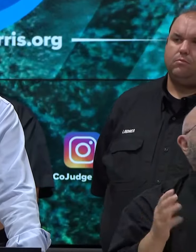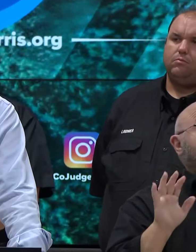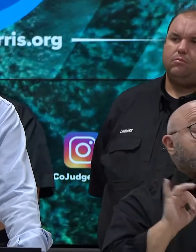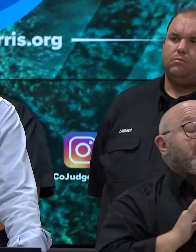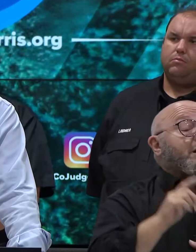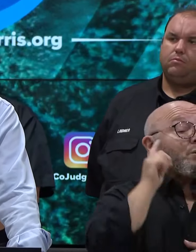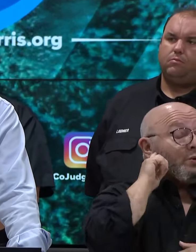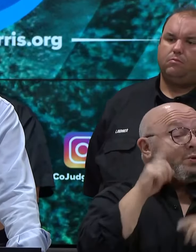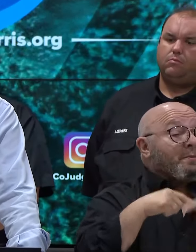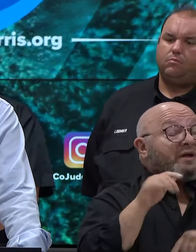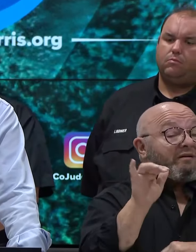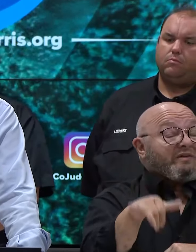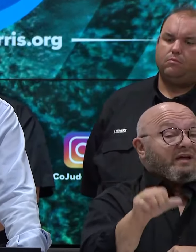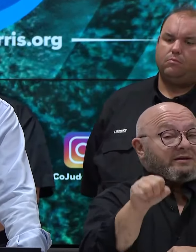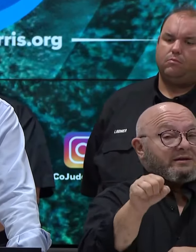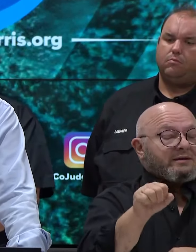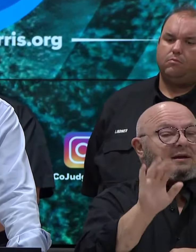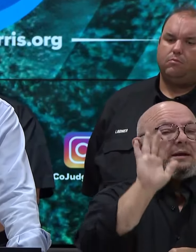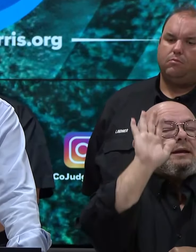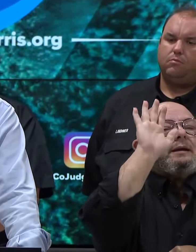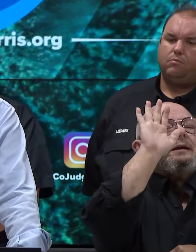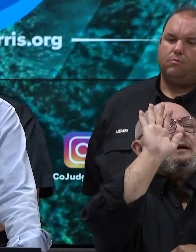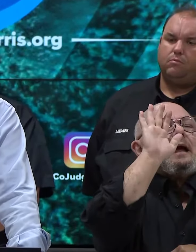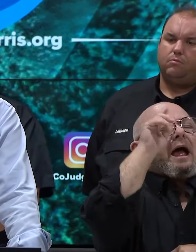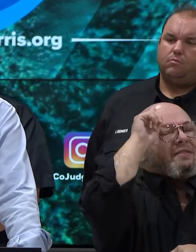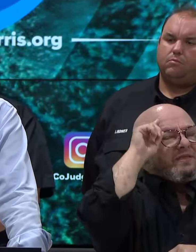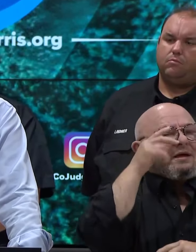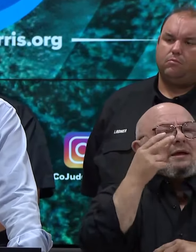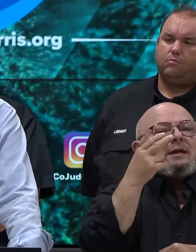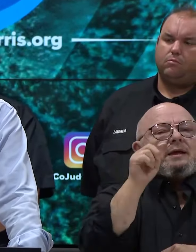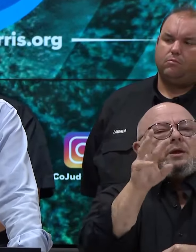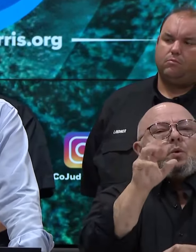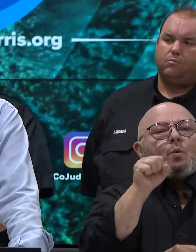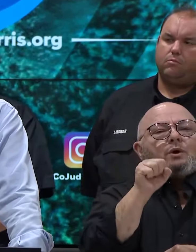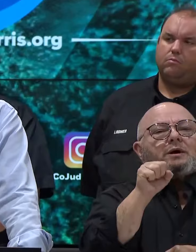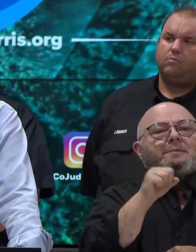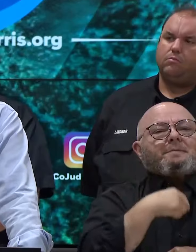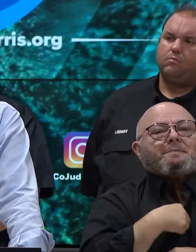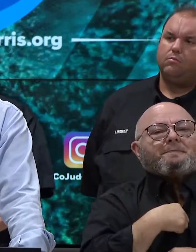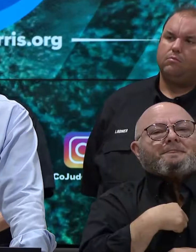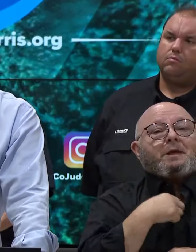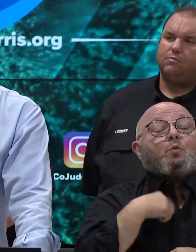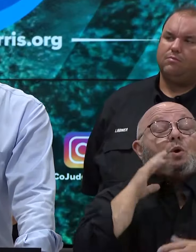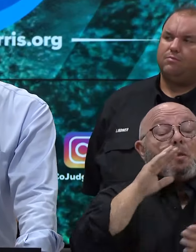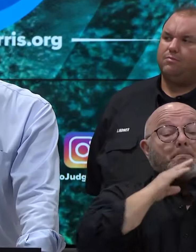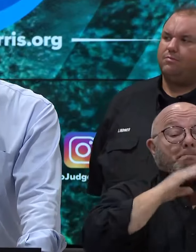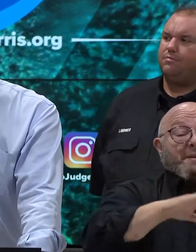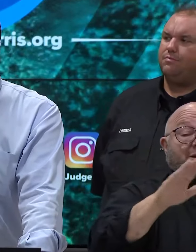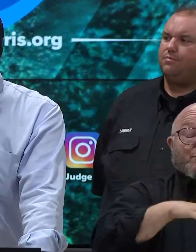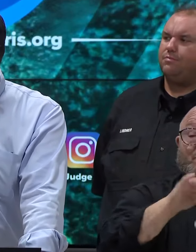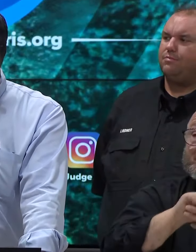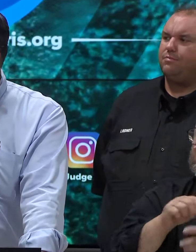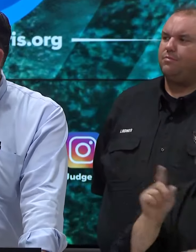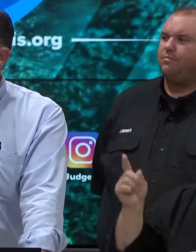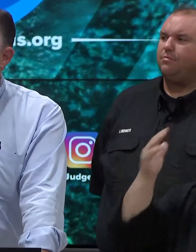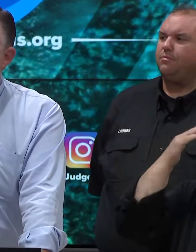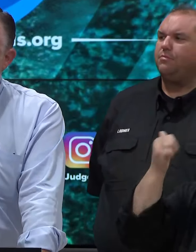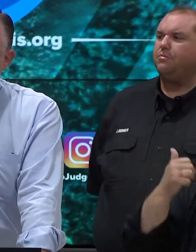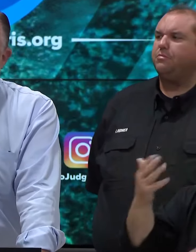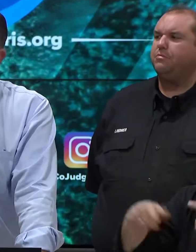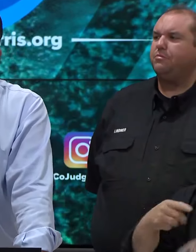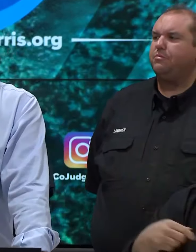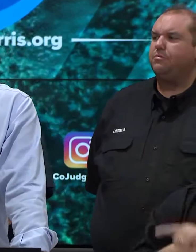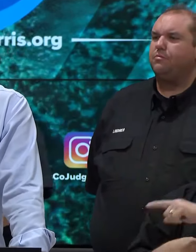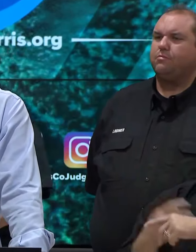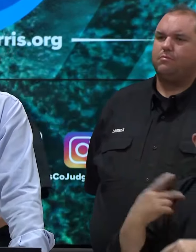I heard about that. I think his, I'm not sure with, I'm going to pass on that. Michelle, do you know anything about that? Yeah, I can't speak